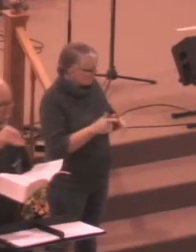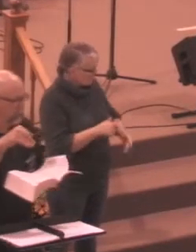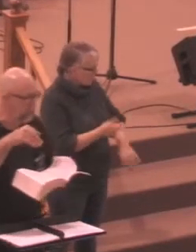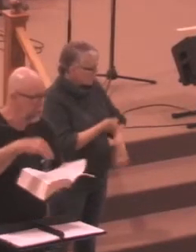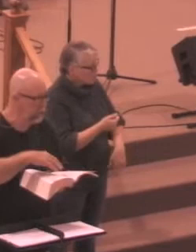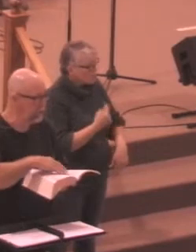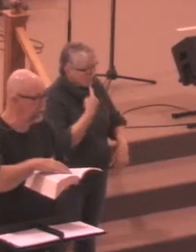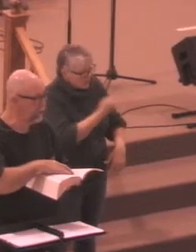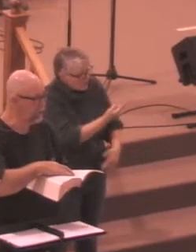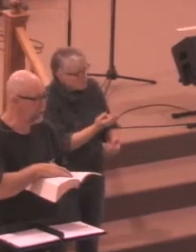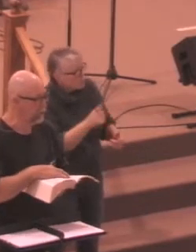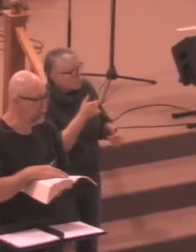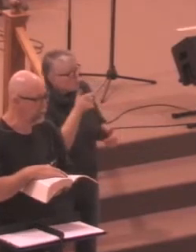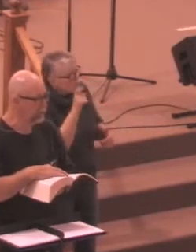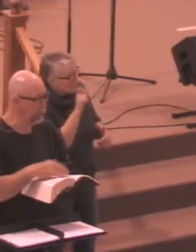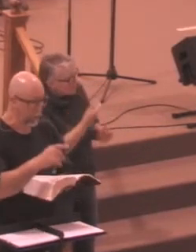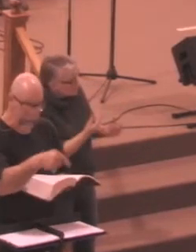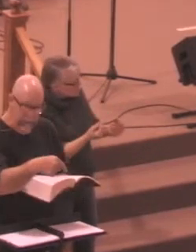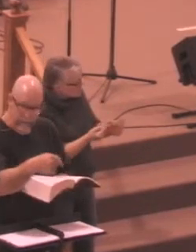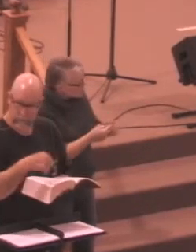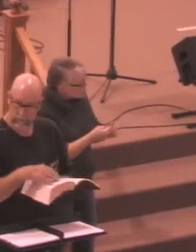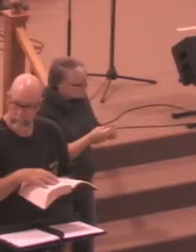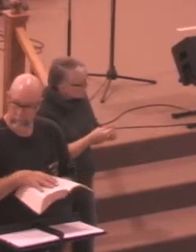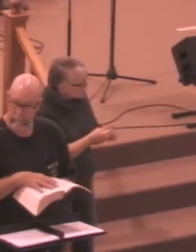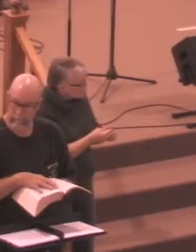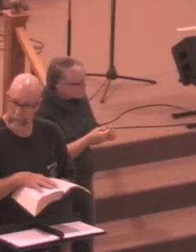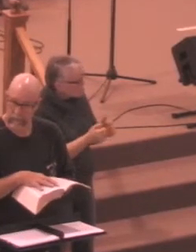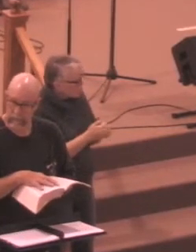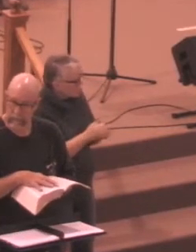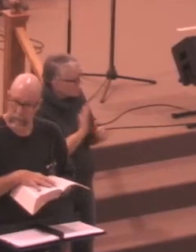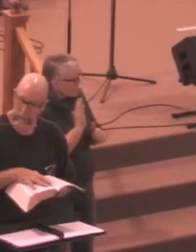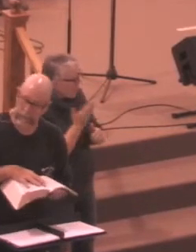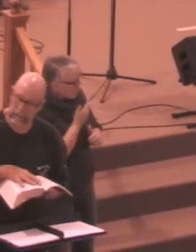to? To our kids.